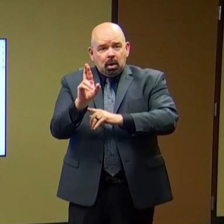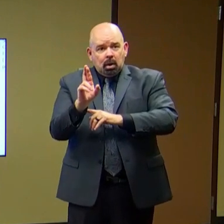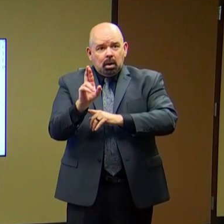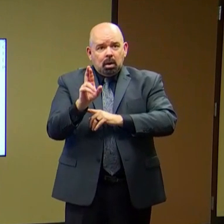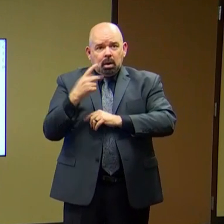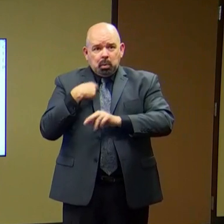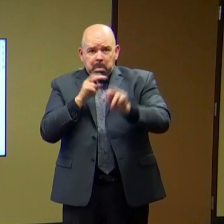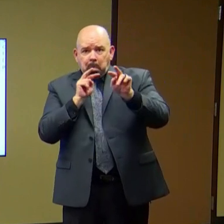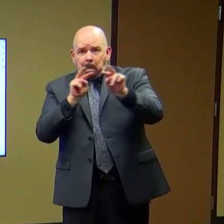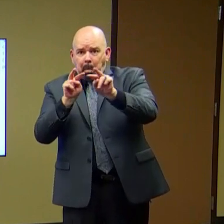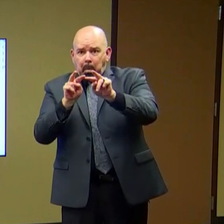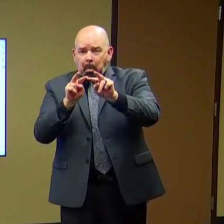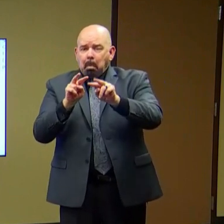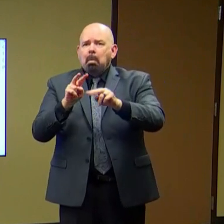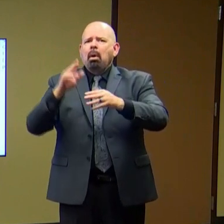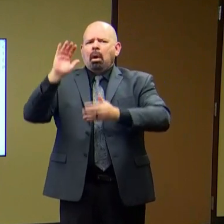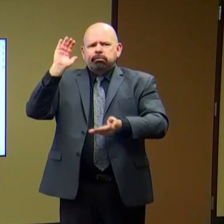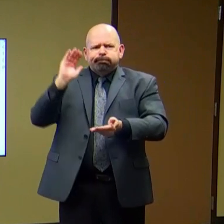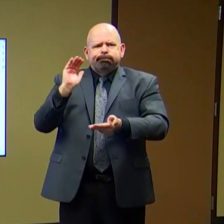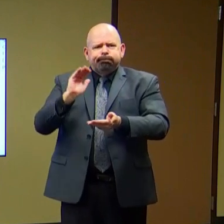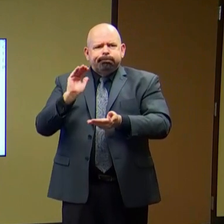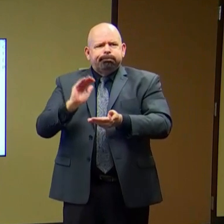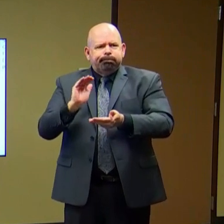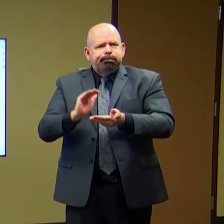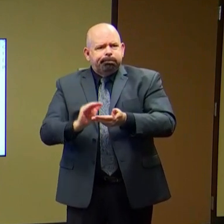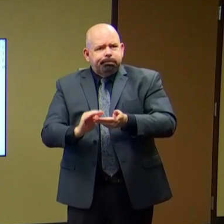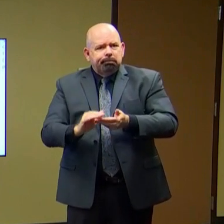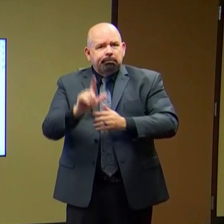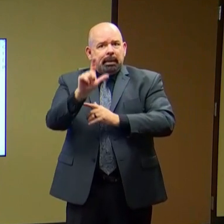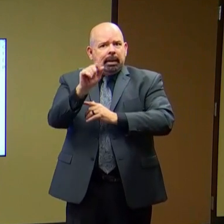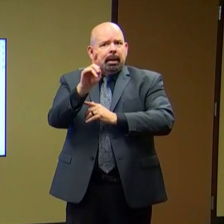bump from Labor Day, but